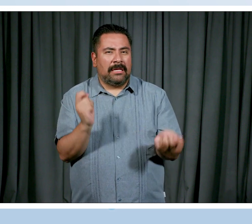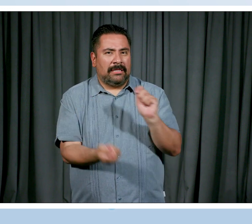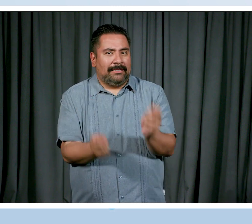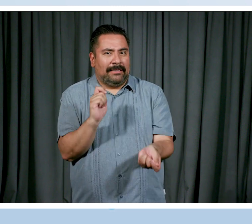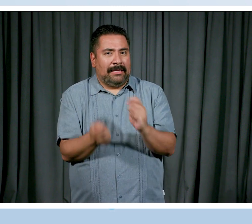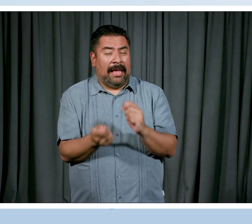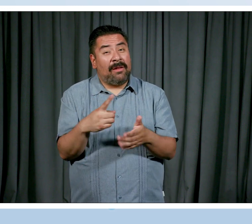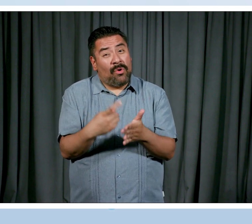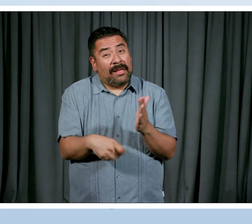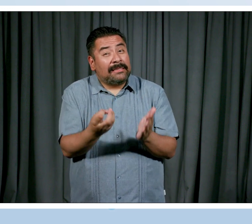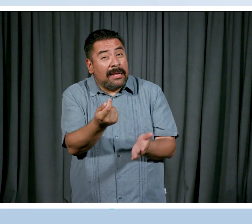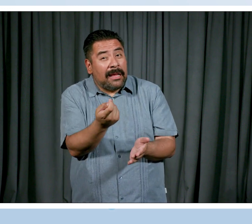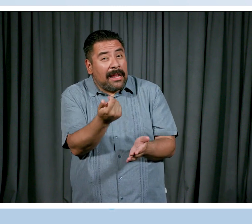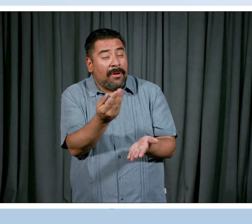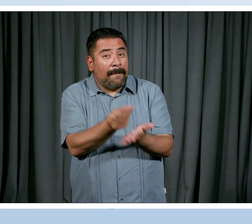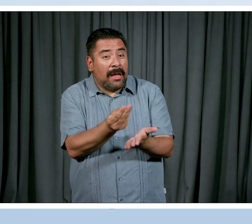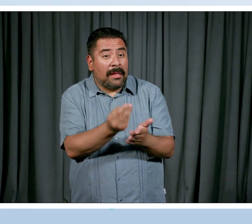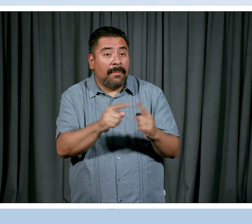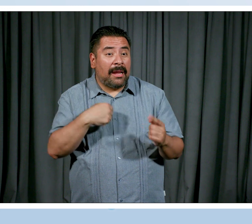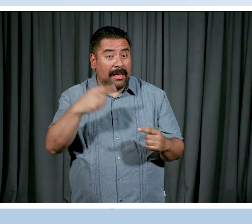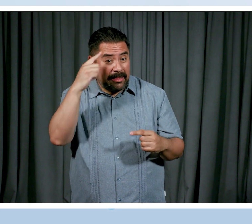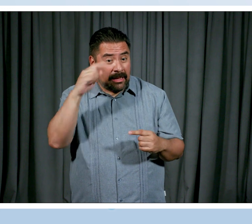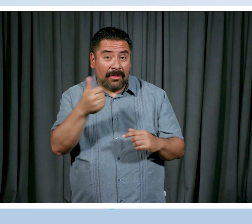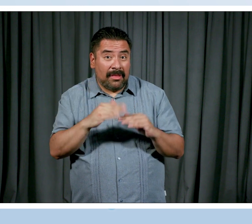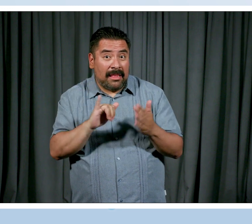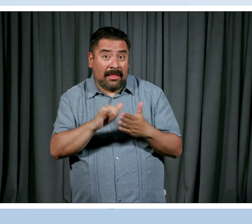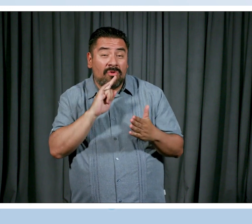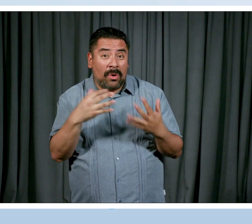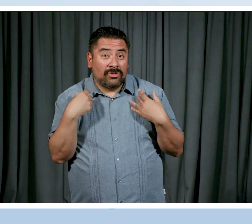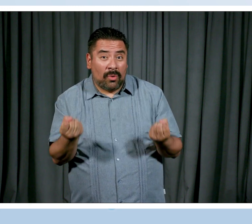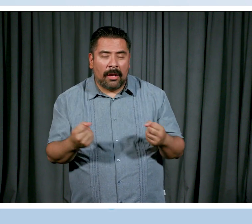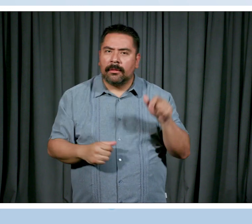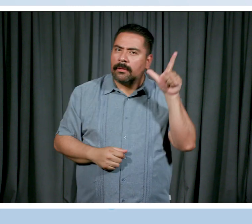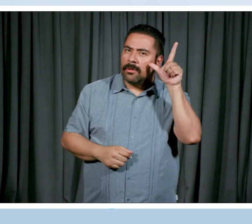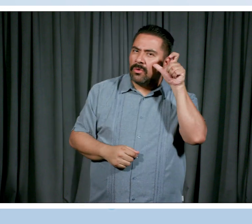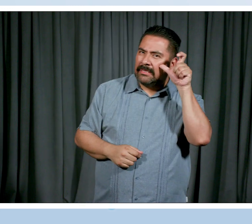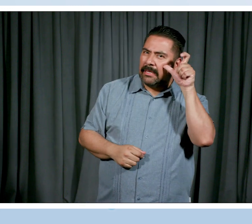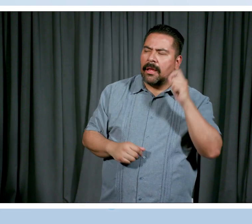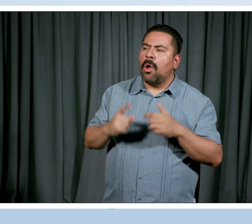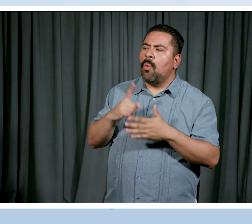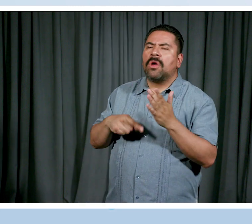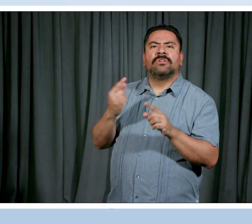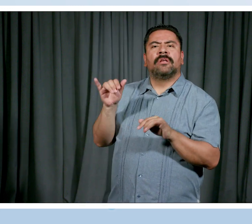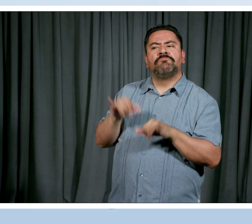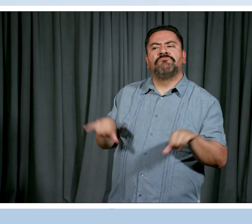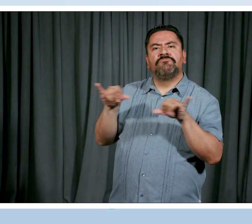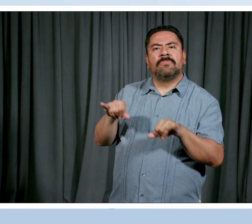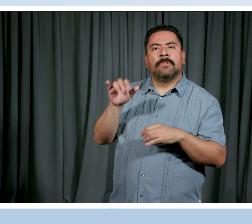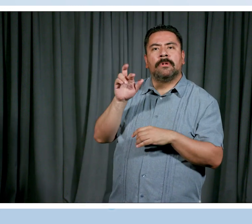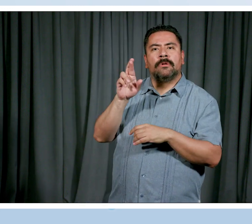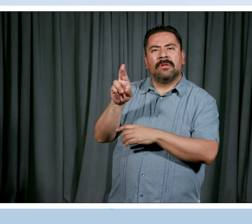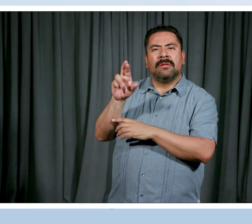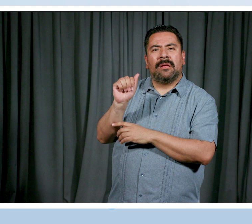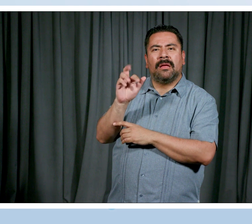and it's going to cost a little bit of money. But I think the ROI is quite strong. And what are some common reasonable accommodations you've seen